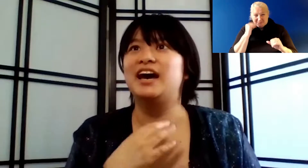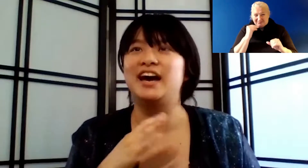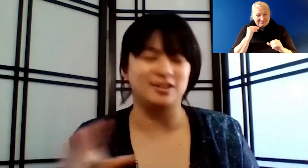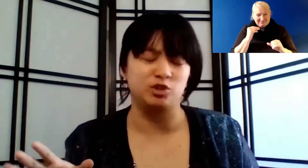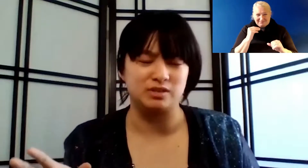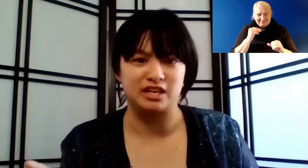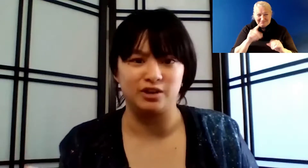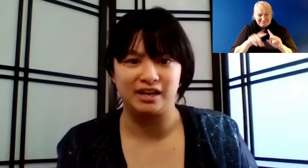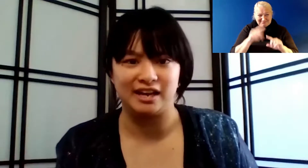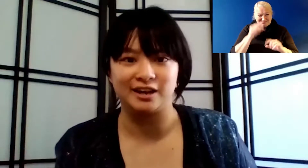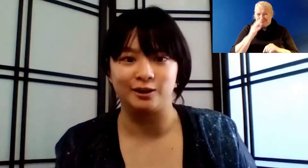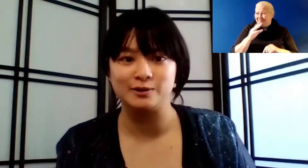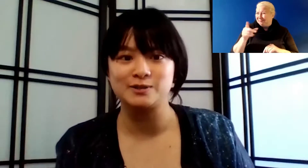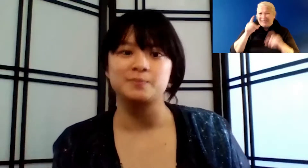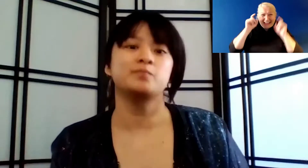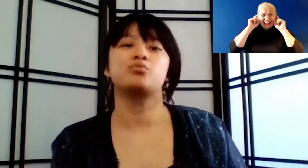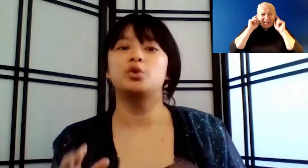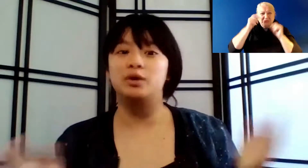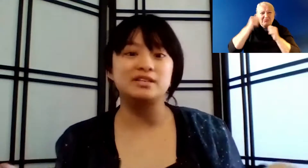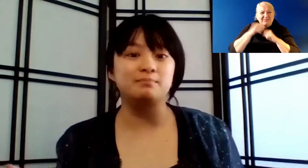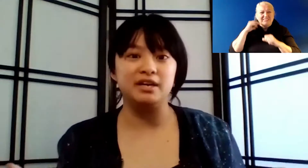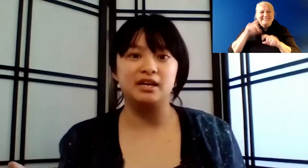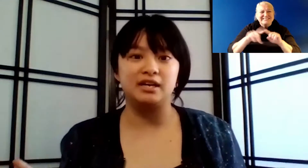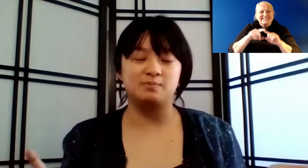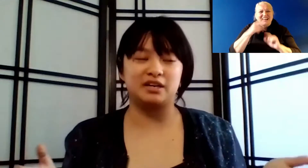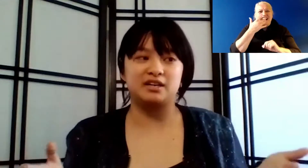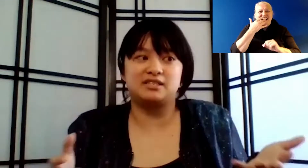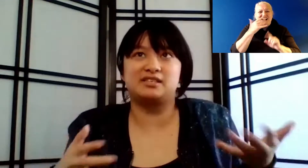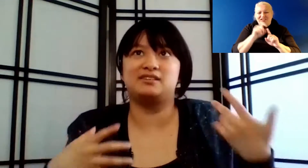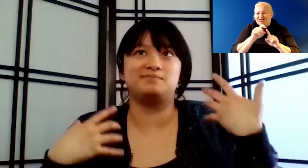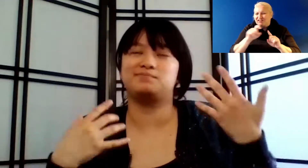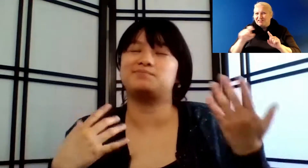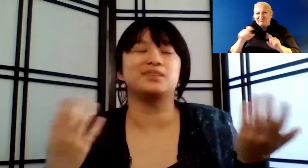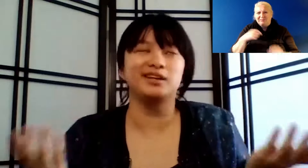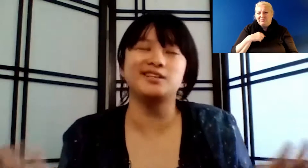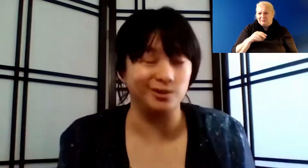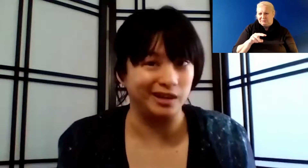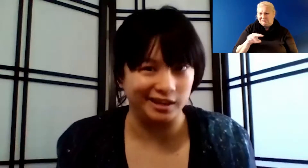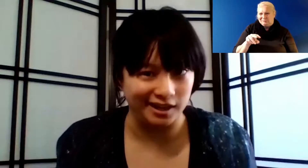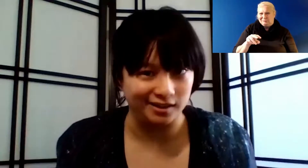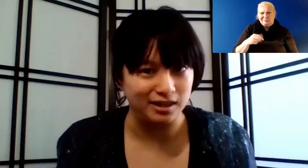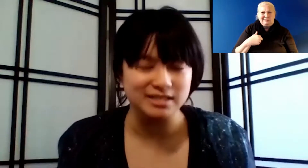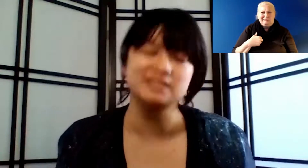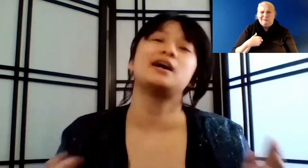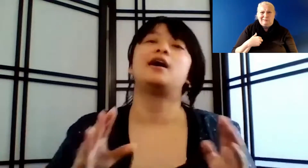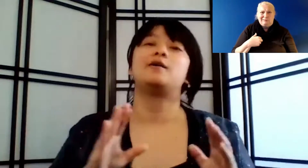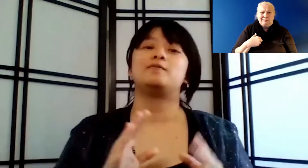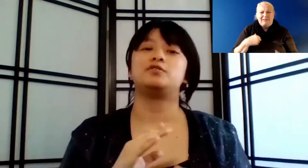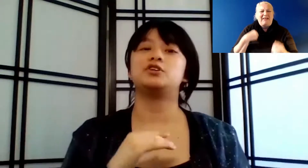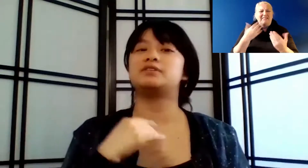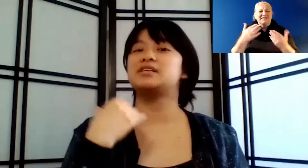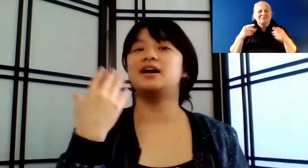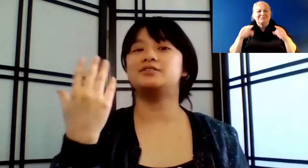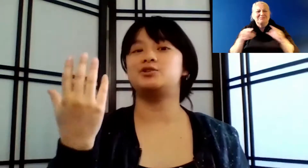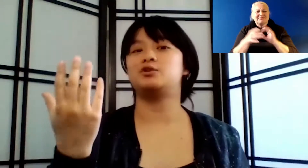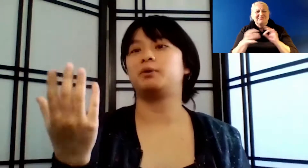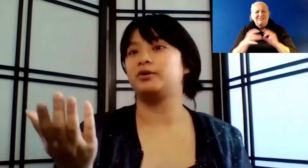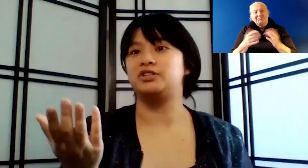hate choosing hearing aid colors. Reason being is because, let's look at it like this. You've decided to purchase